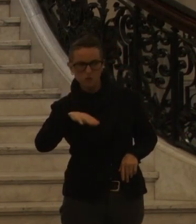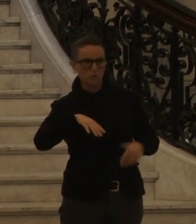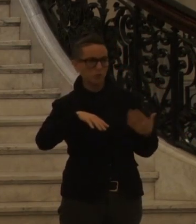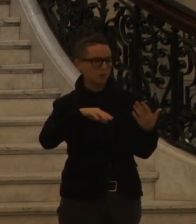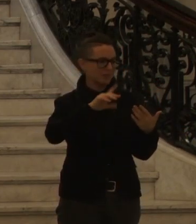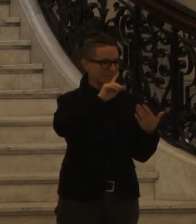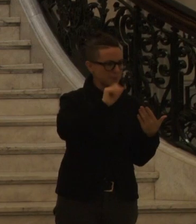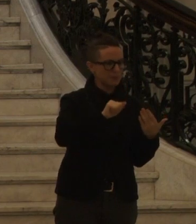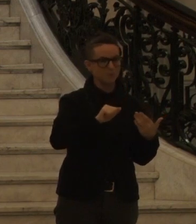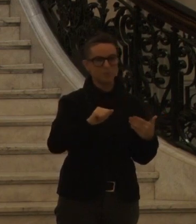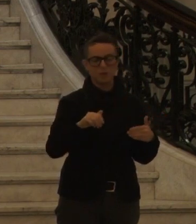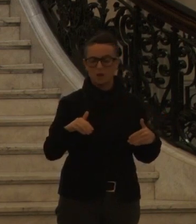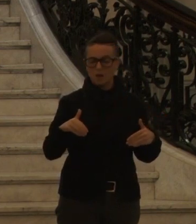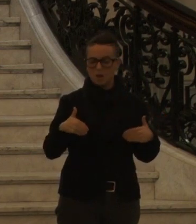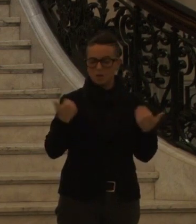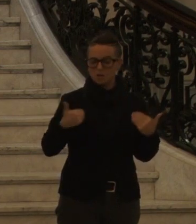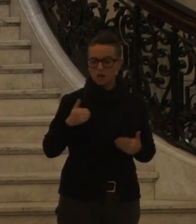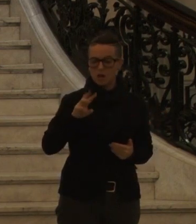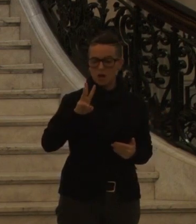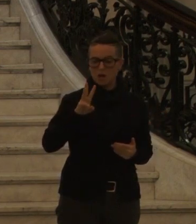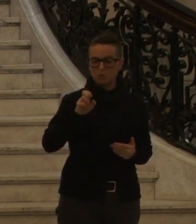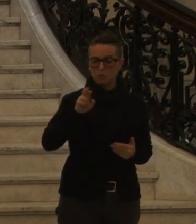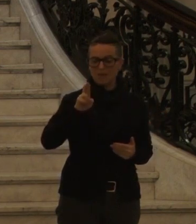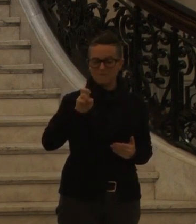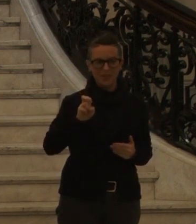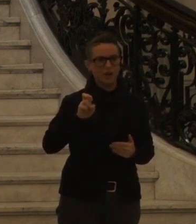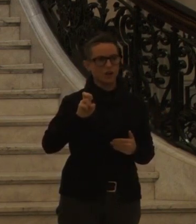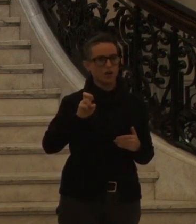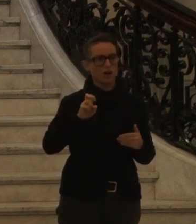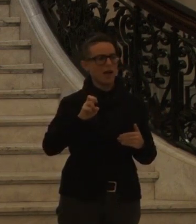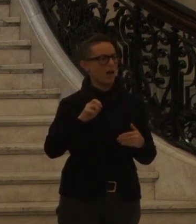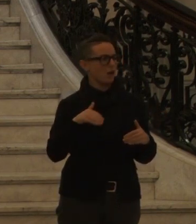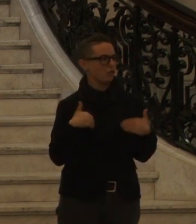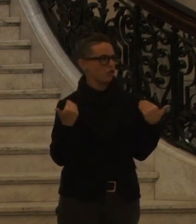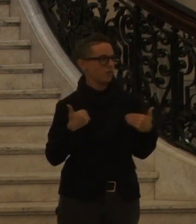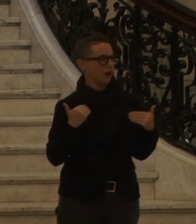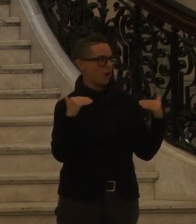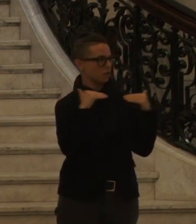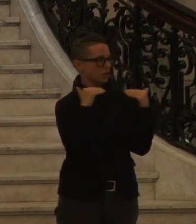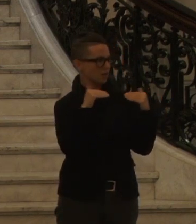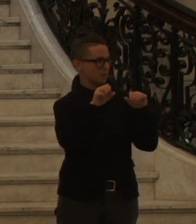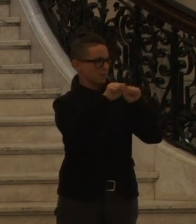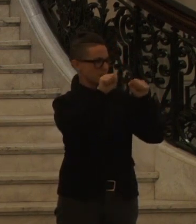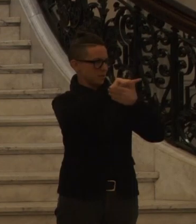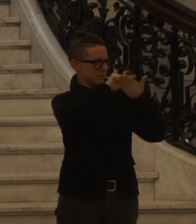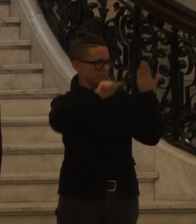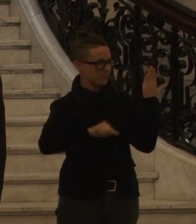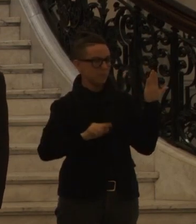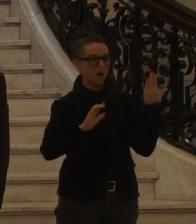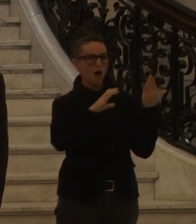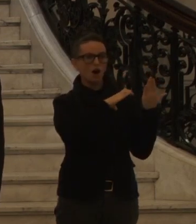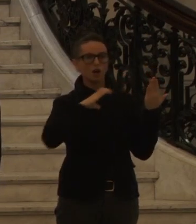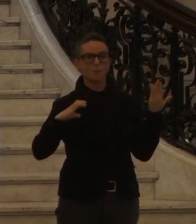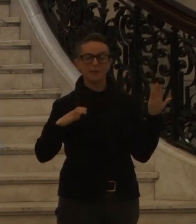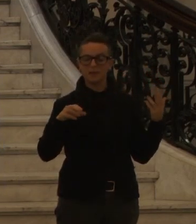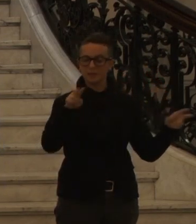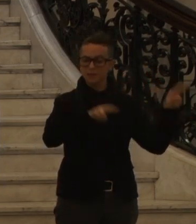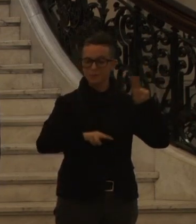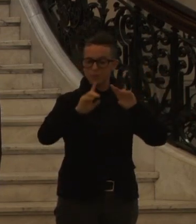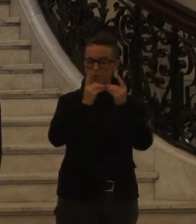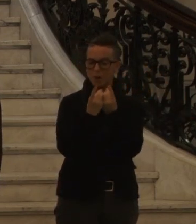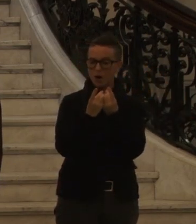child welfare, juvenile justice, and public welfare. The committee oversees a lot of things. We oversee the